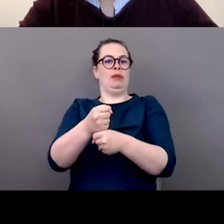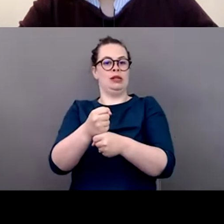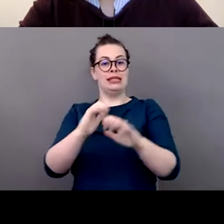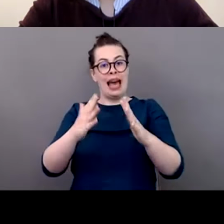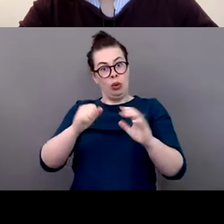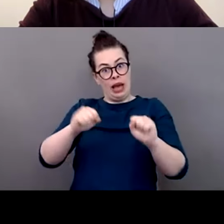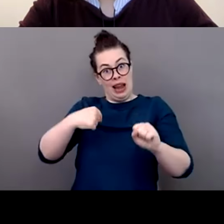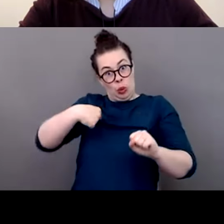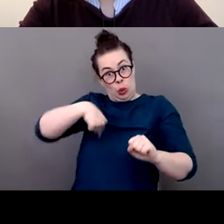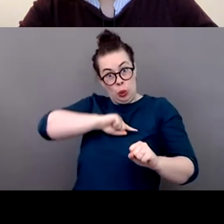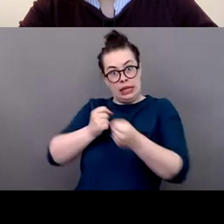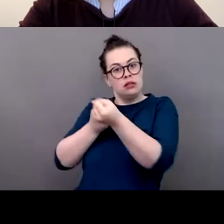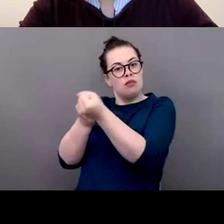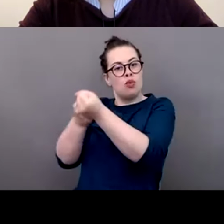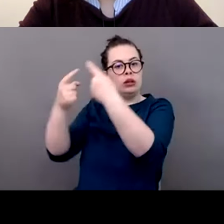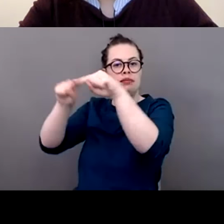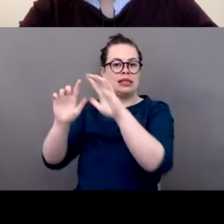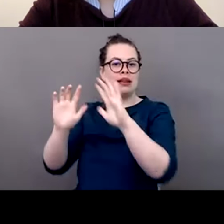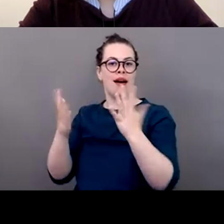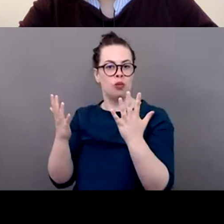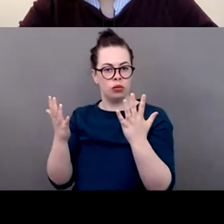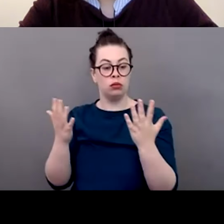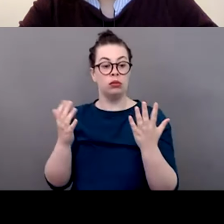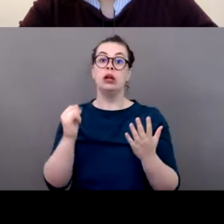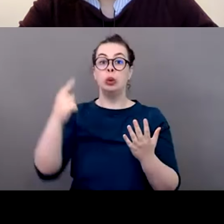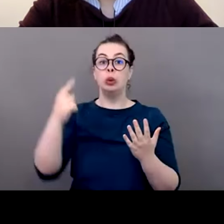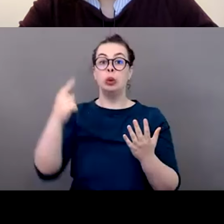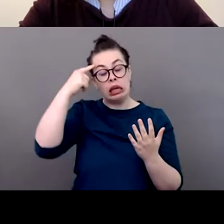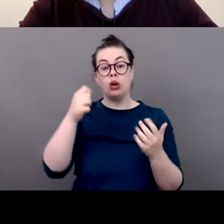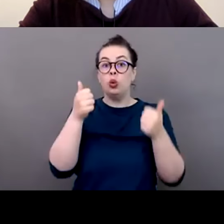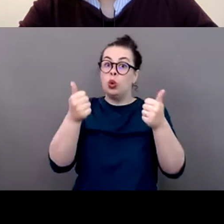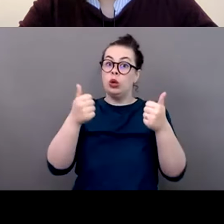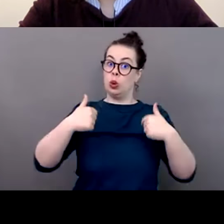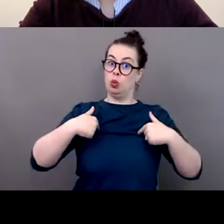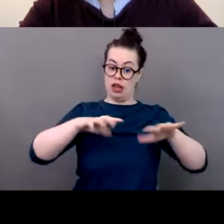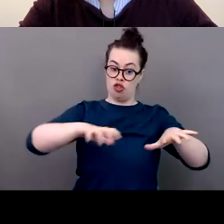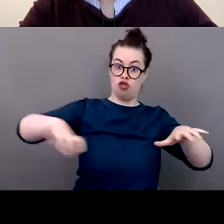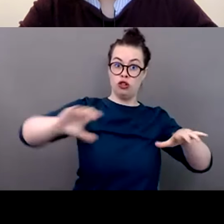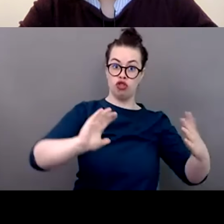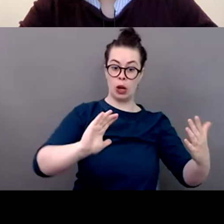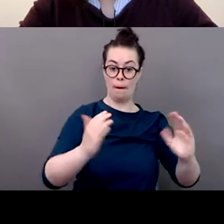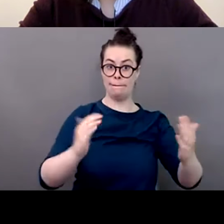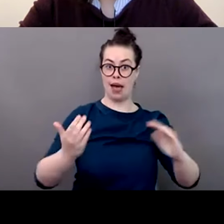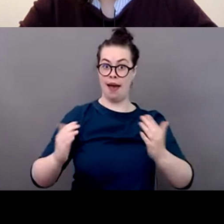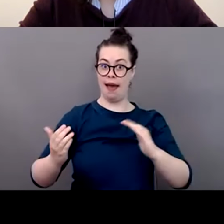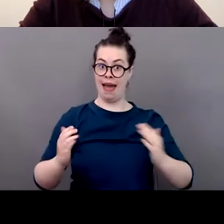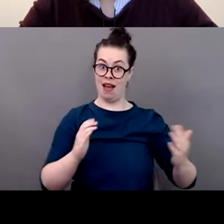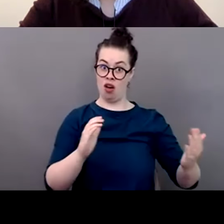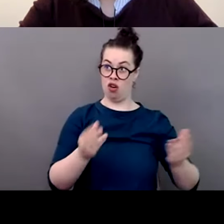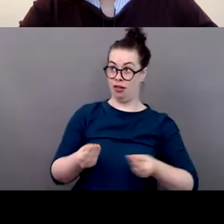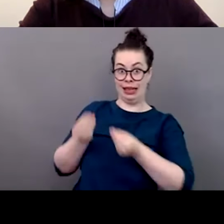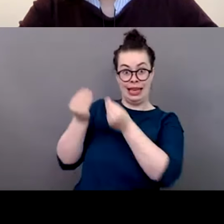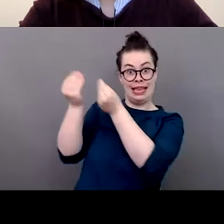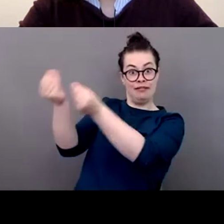the committee. For example, would the committee find the comparative information useful to highlight that a country under review could do